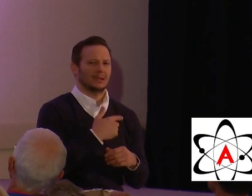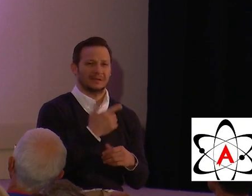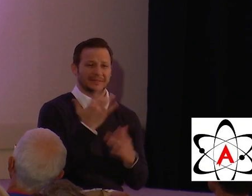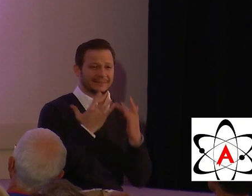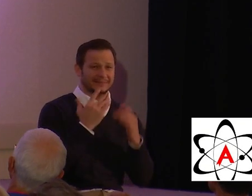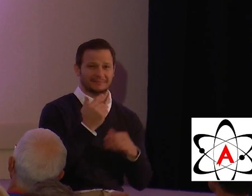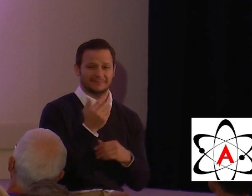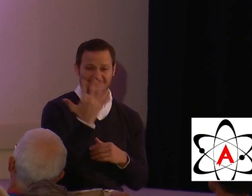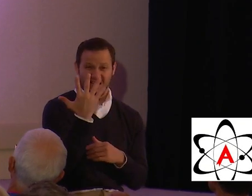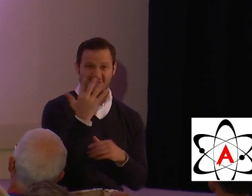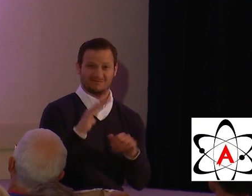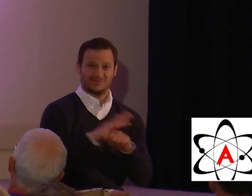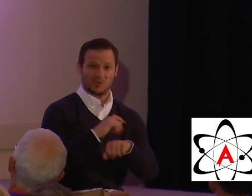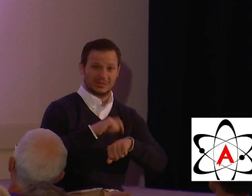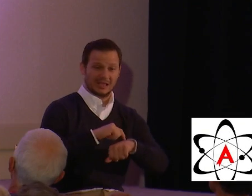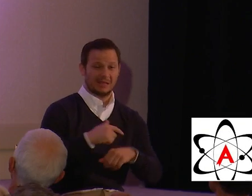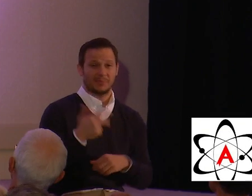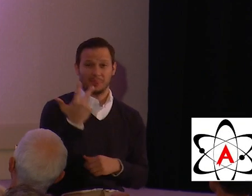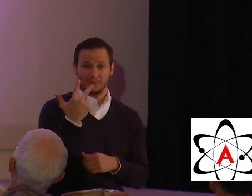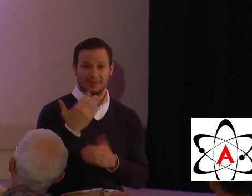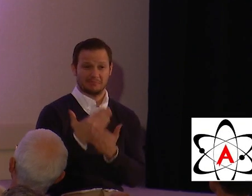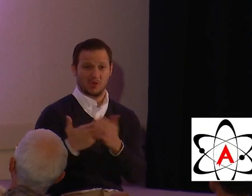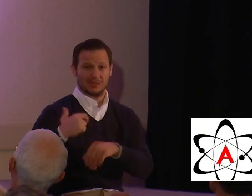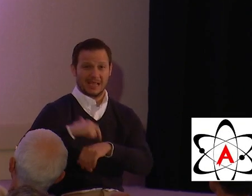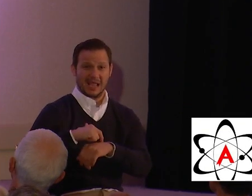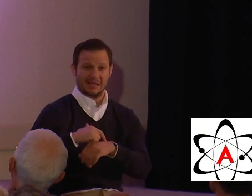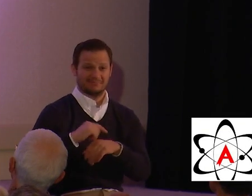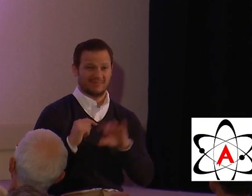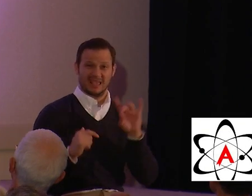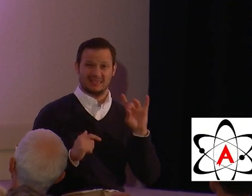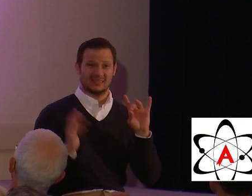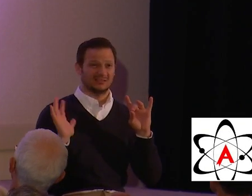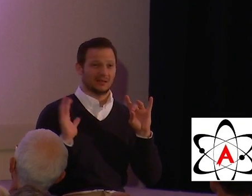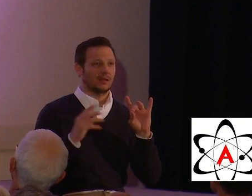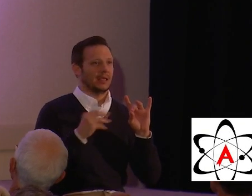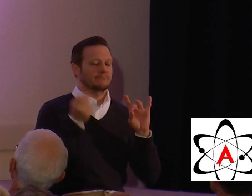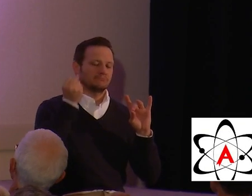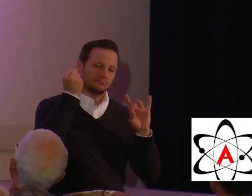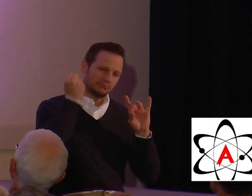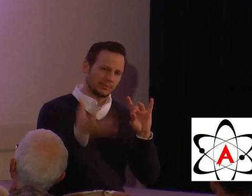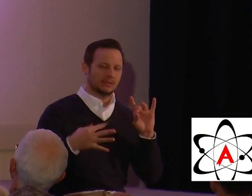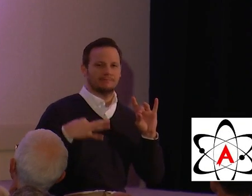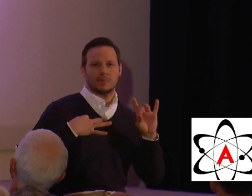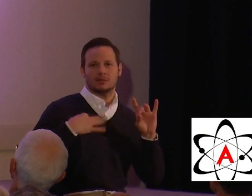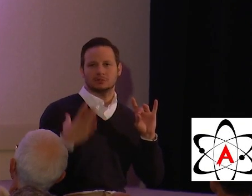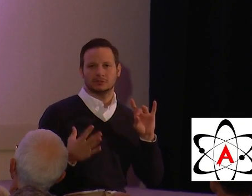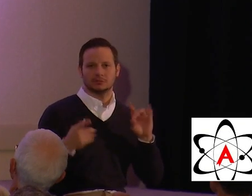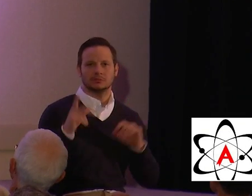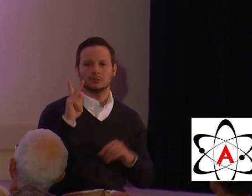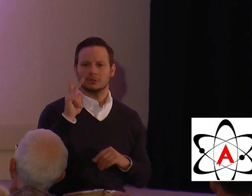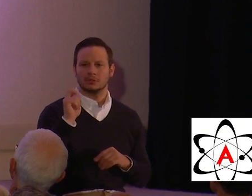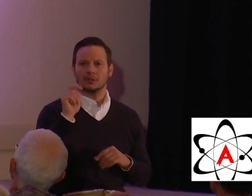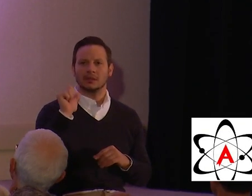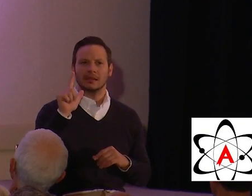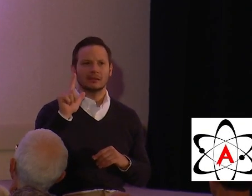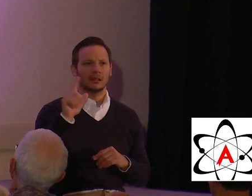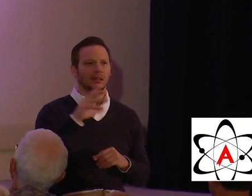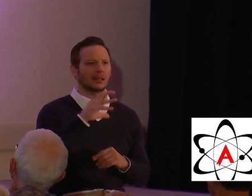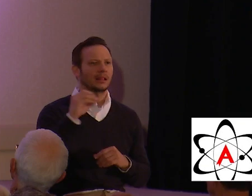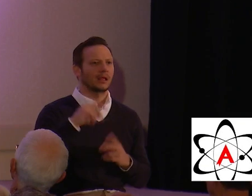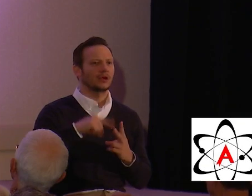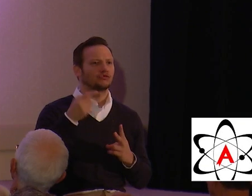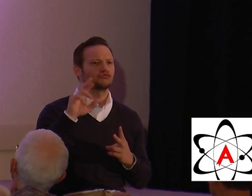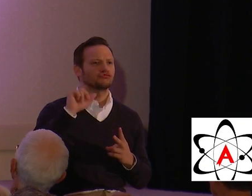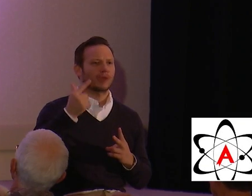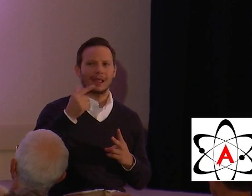got 5 full-time employees, 3 part-time employees, and we've got a ton of volunteers, including Ken Lukinen and Greg Lammers, who are running our